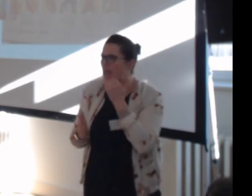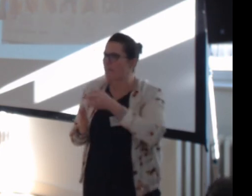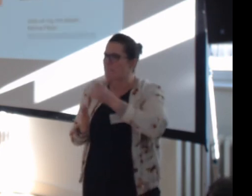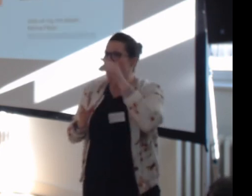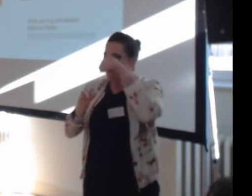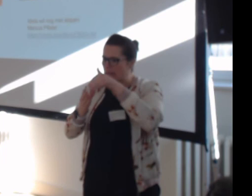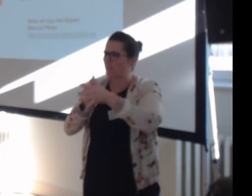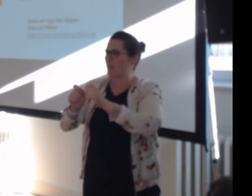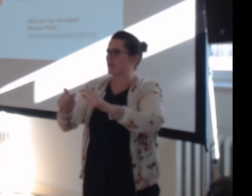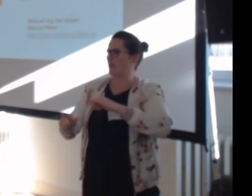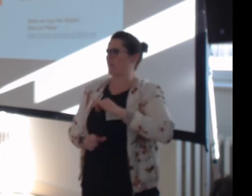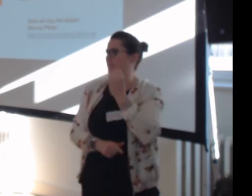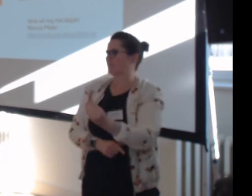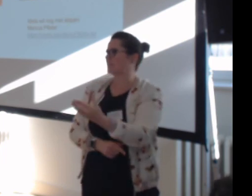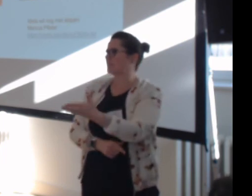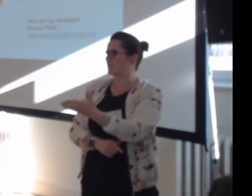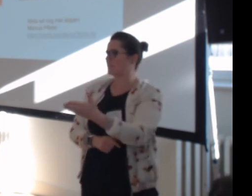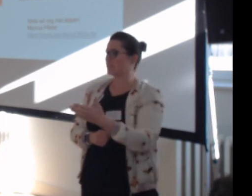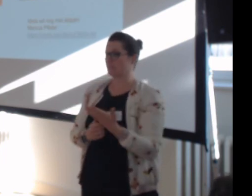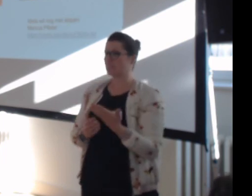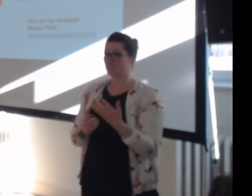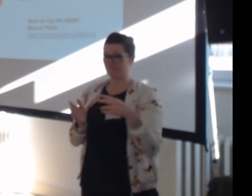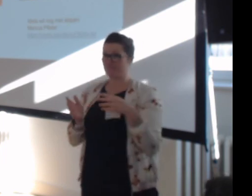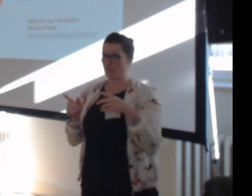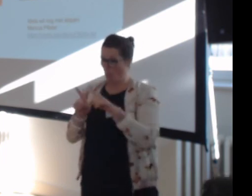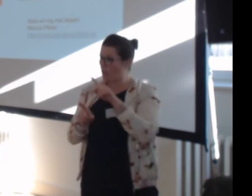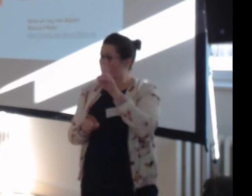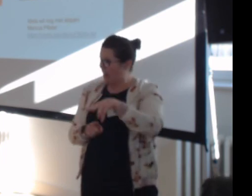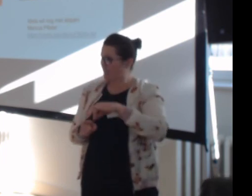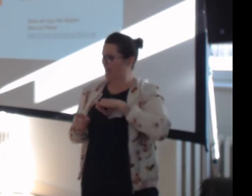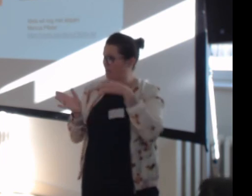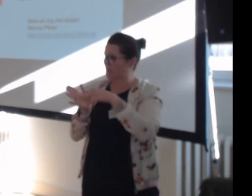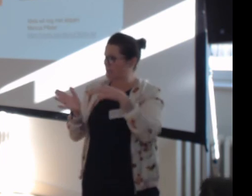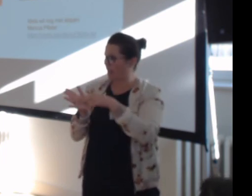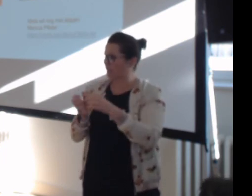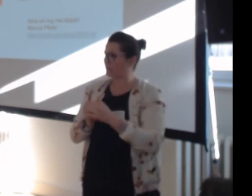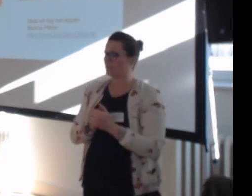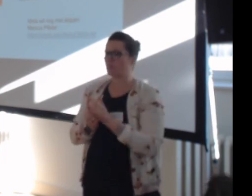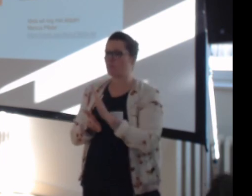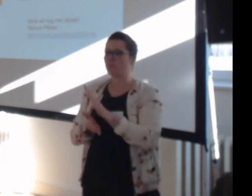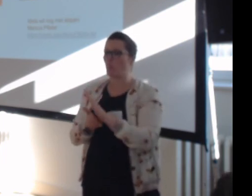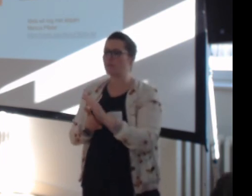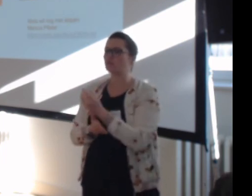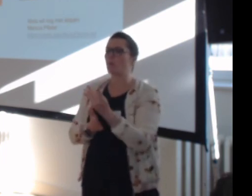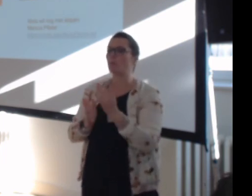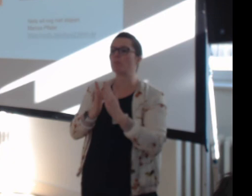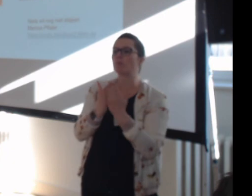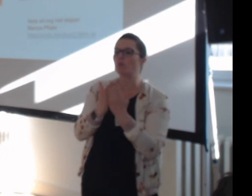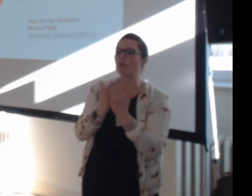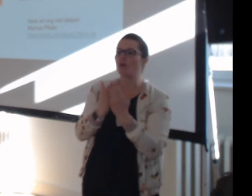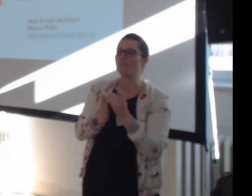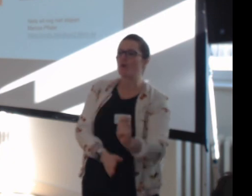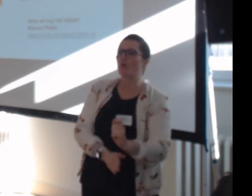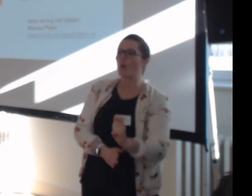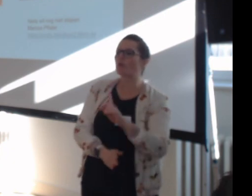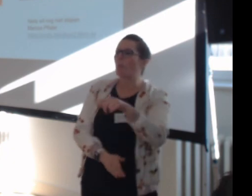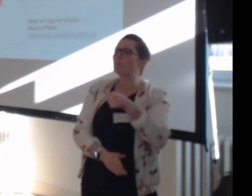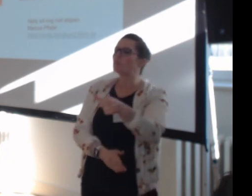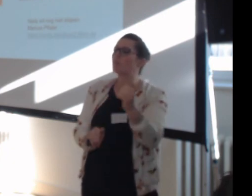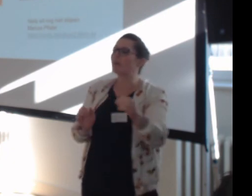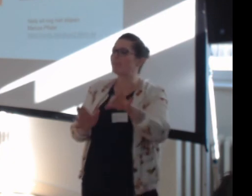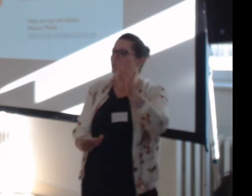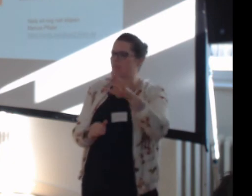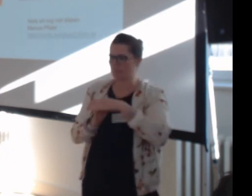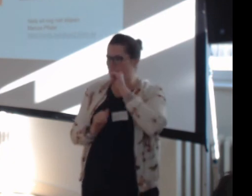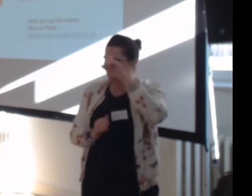sign language. And they exist also in Flanders. You can find, for instance, some books for toddlers on YouTube. How difficult